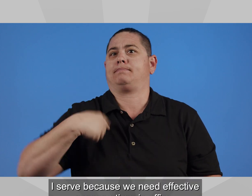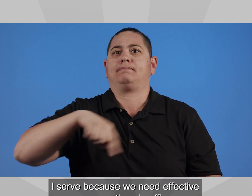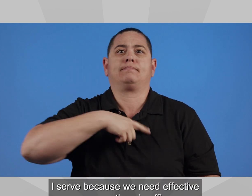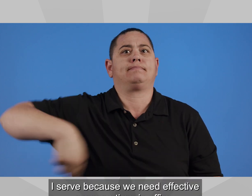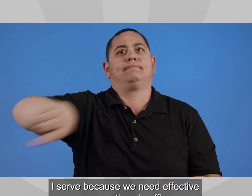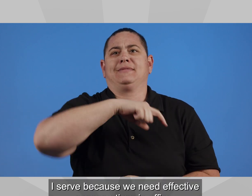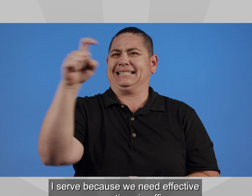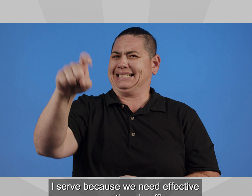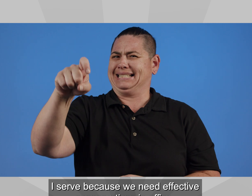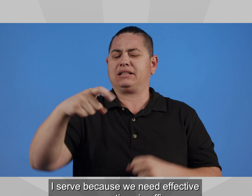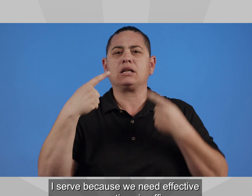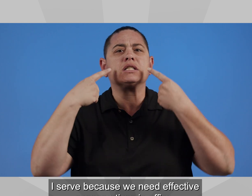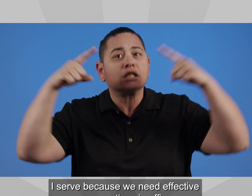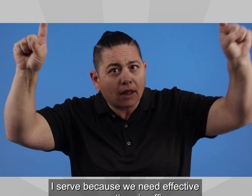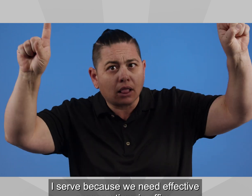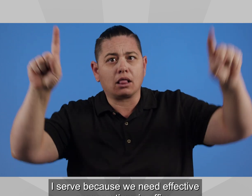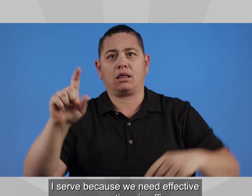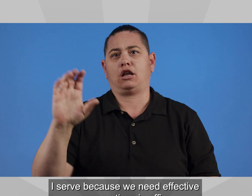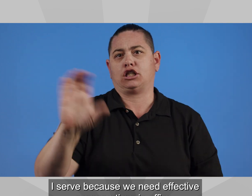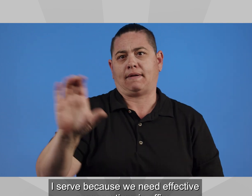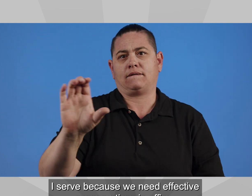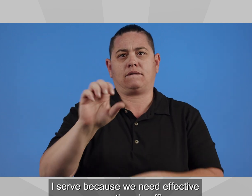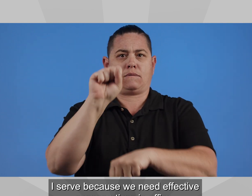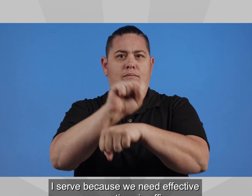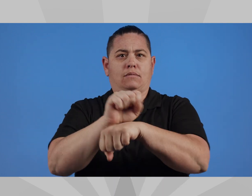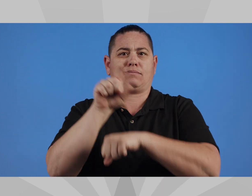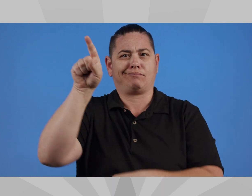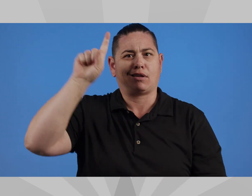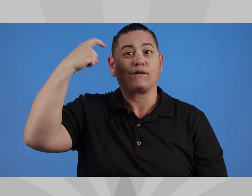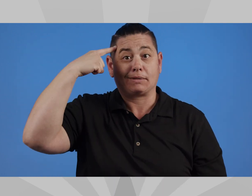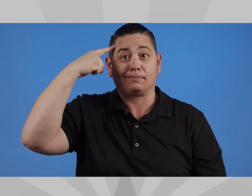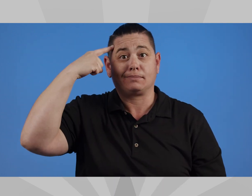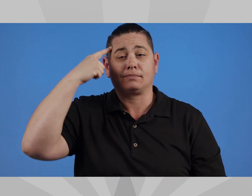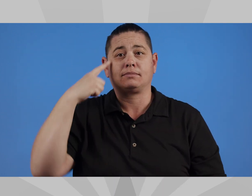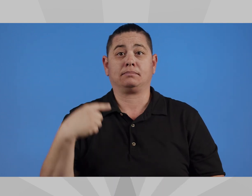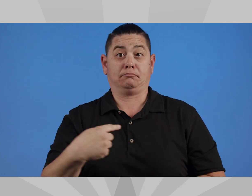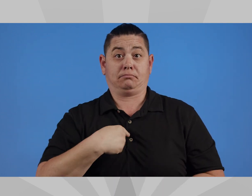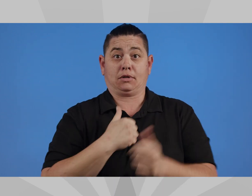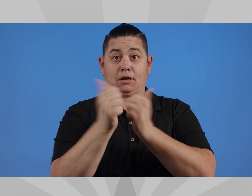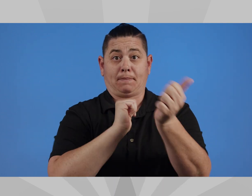I serve because we need effective conservatives in office.